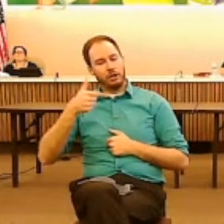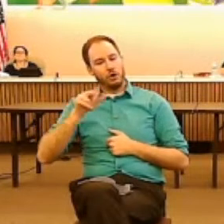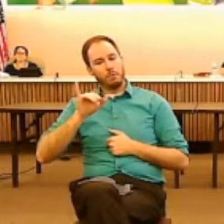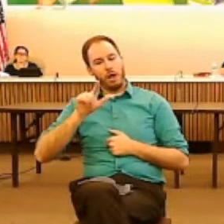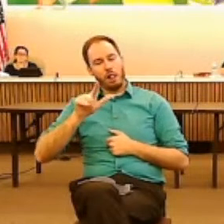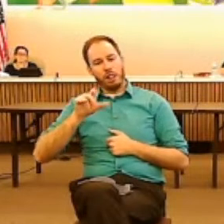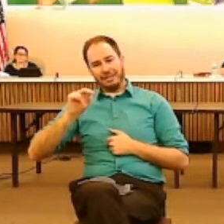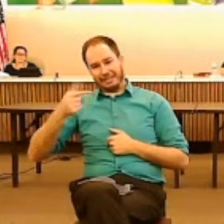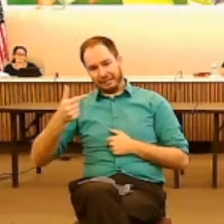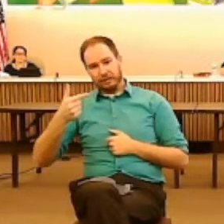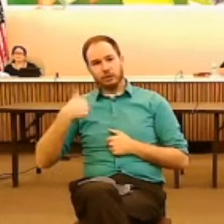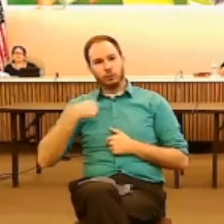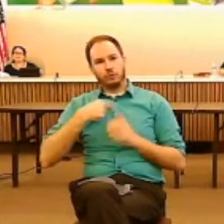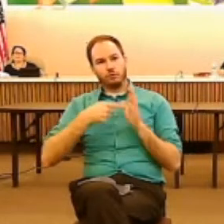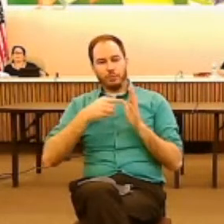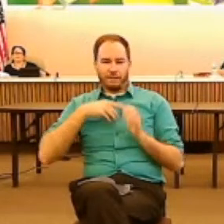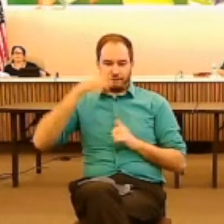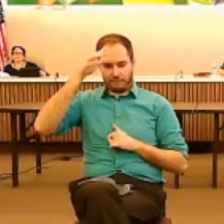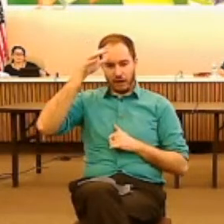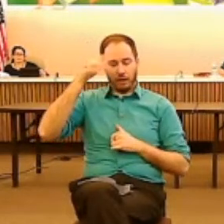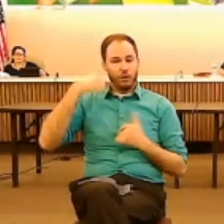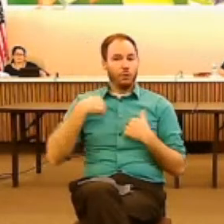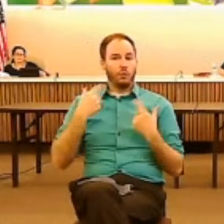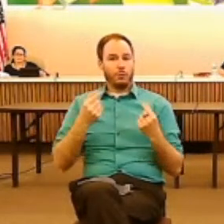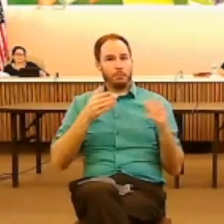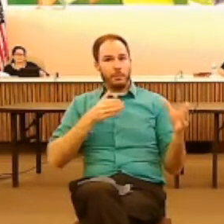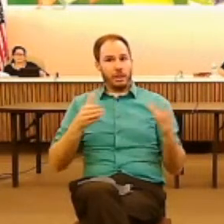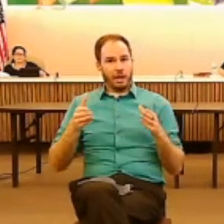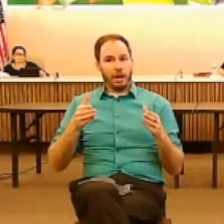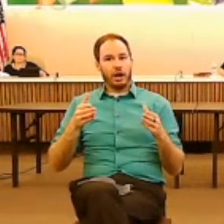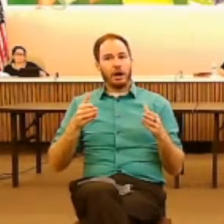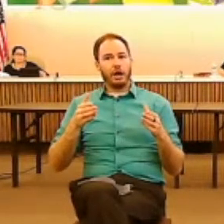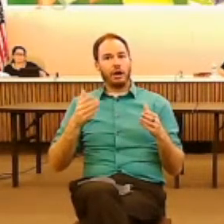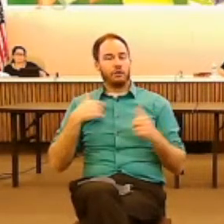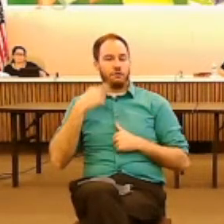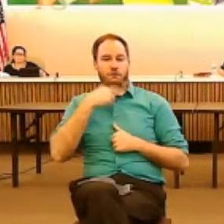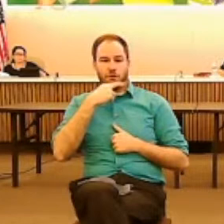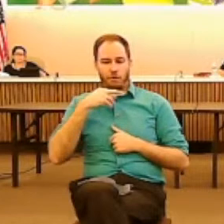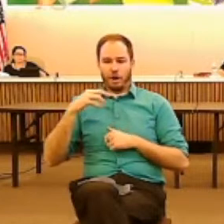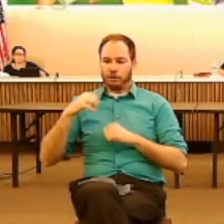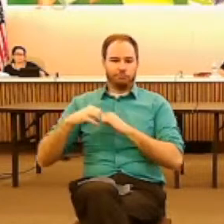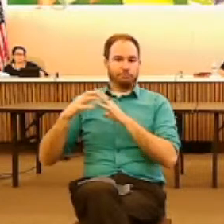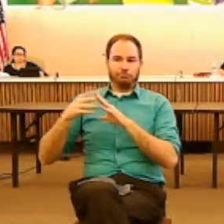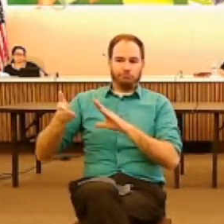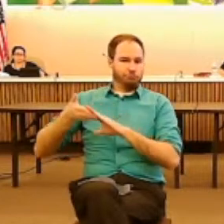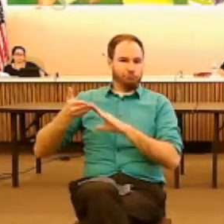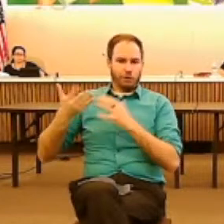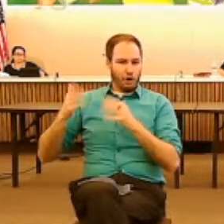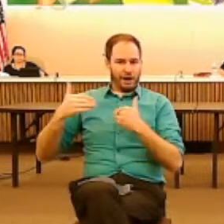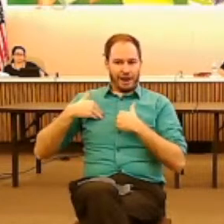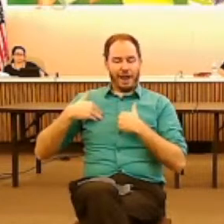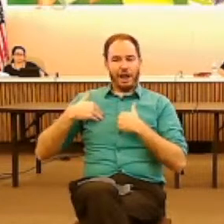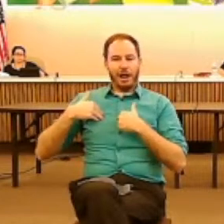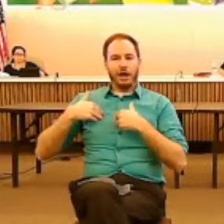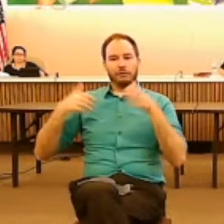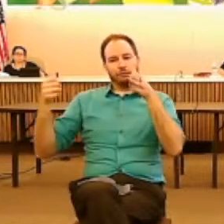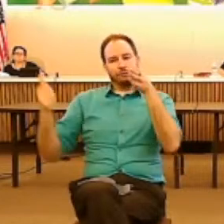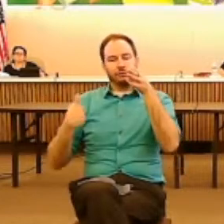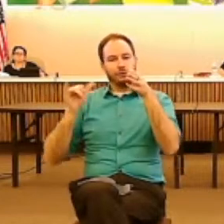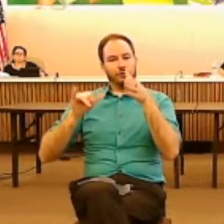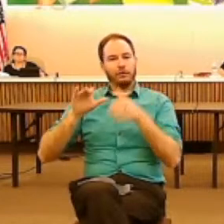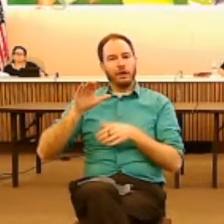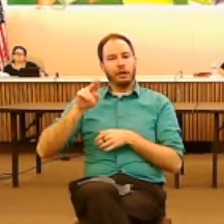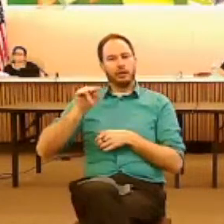Singh. I'm here representing him. Basically, we have our restaurant already up and running right now inside the Namaste Cash and Carry